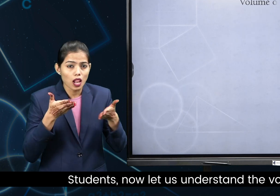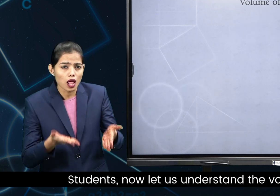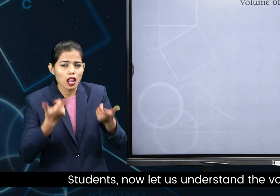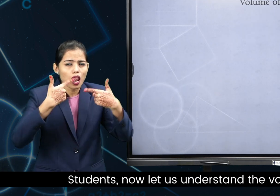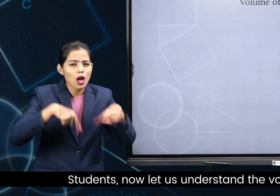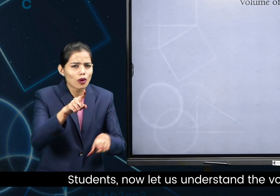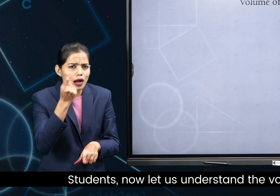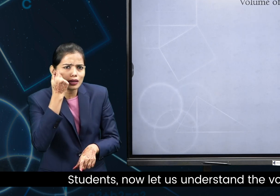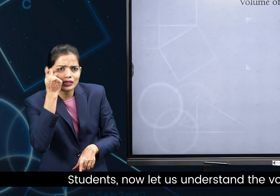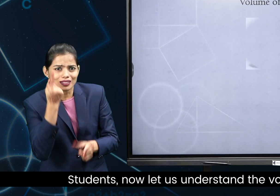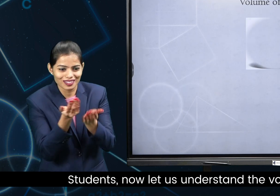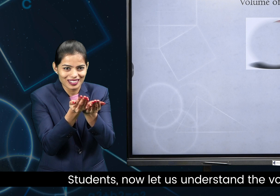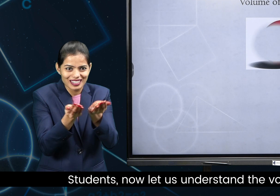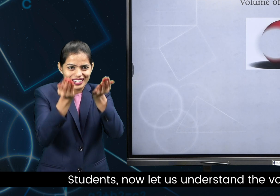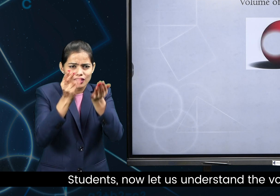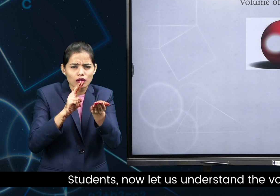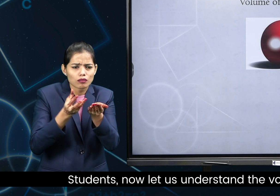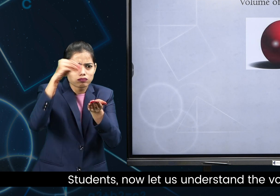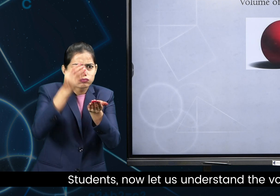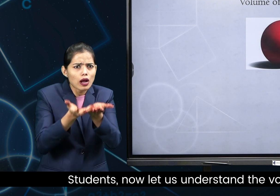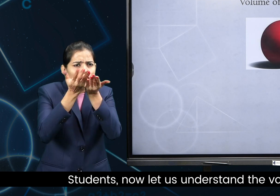Students, now let us understand the volume of a sphere.